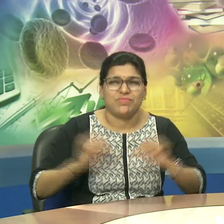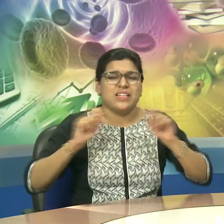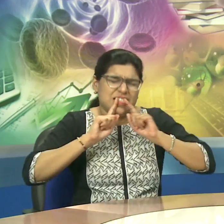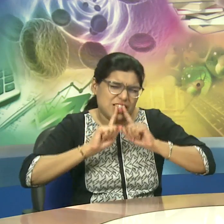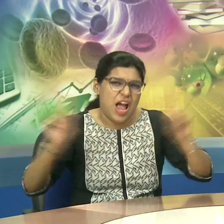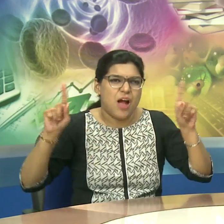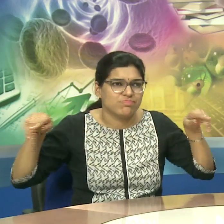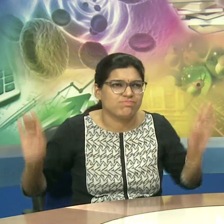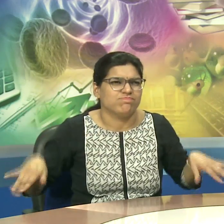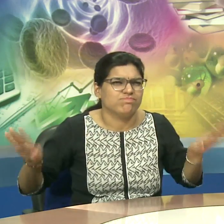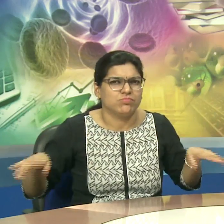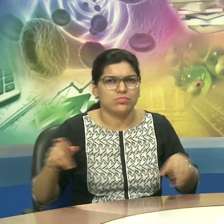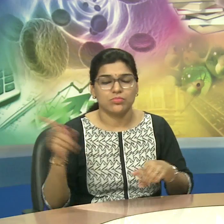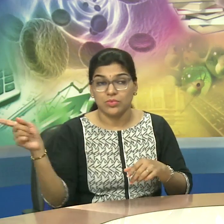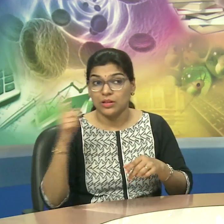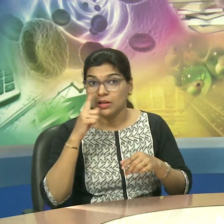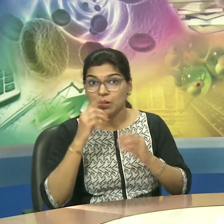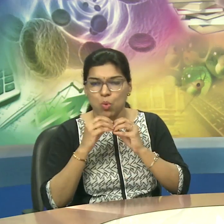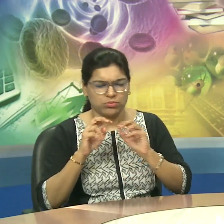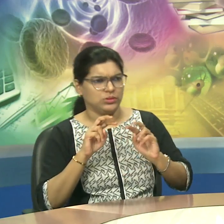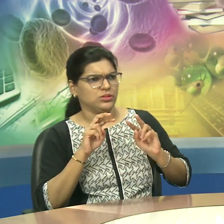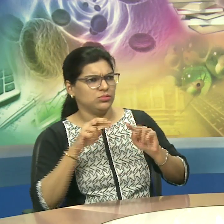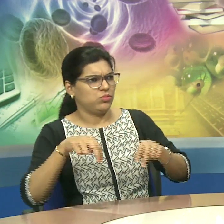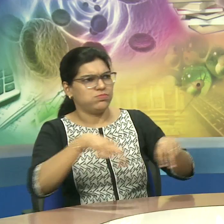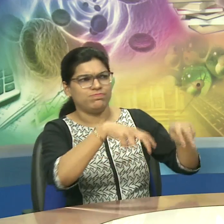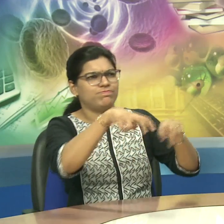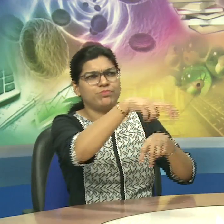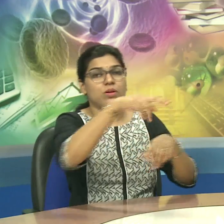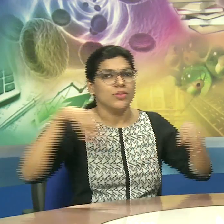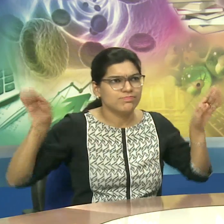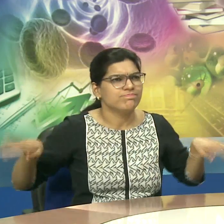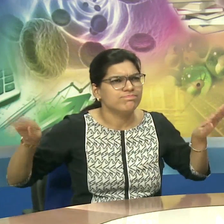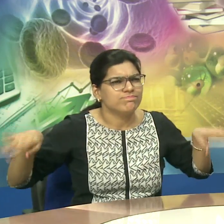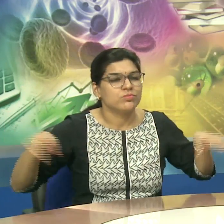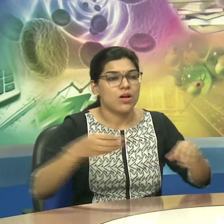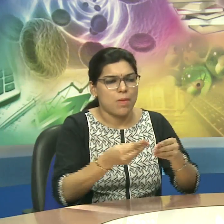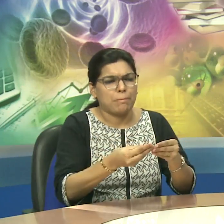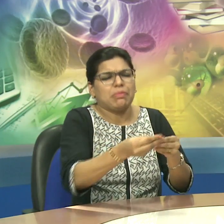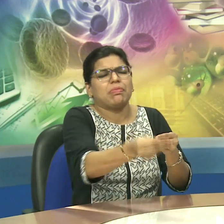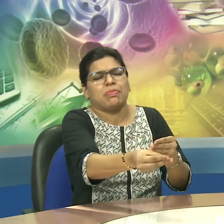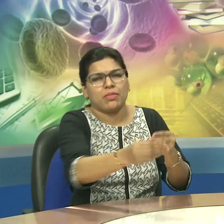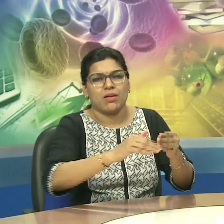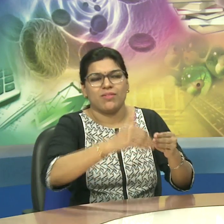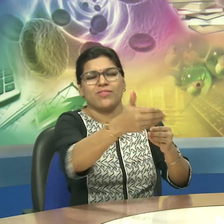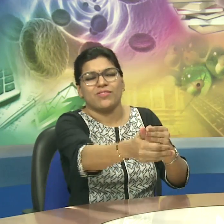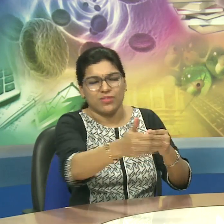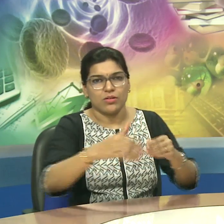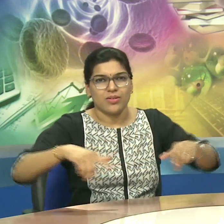parrot was a bit angry, maybe, I guess. With a loud squawk, the parrot flew out of